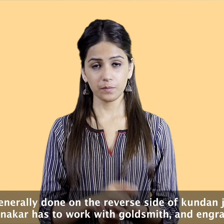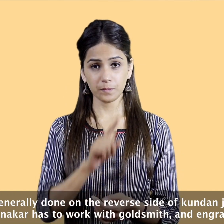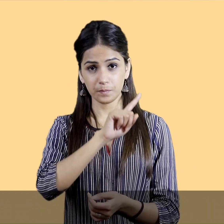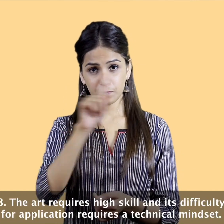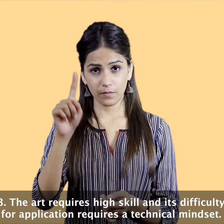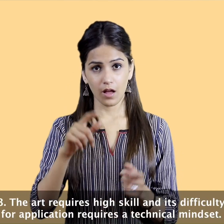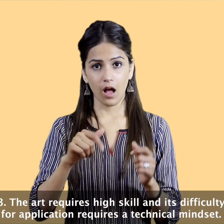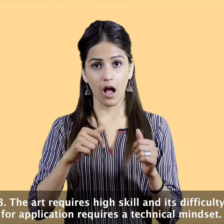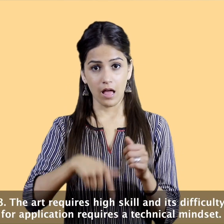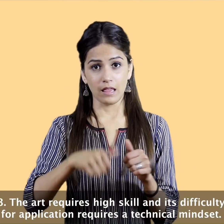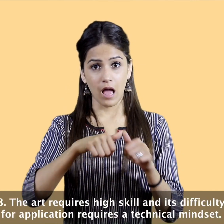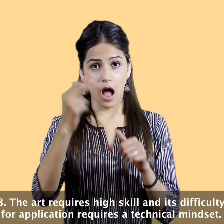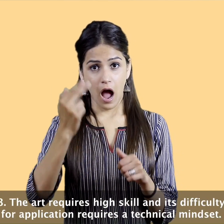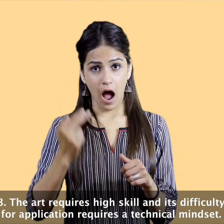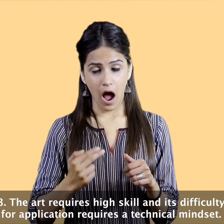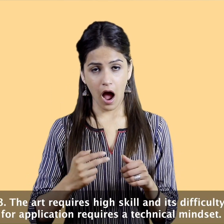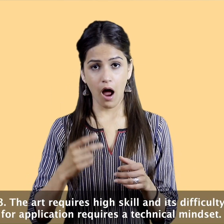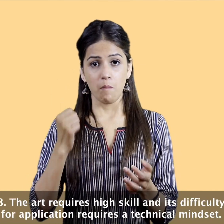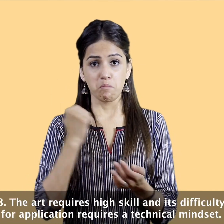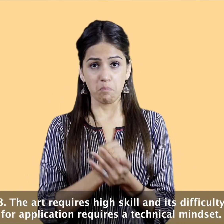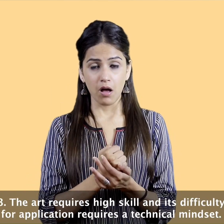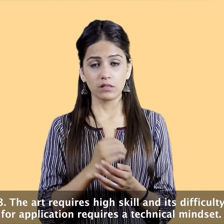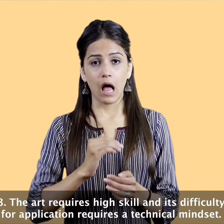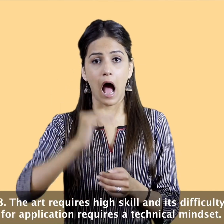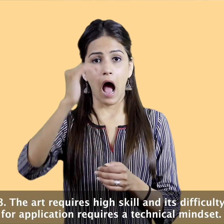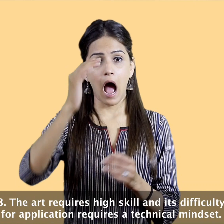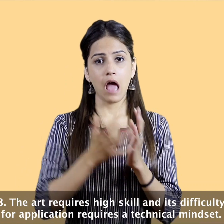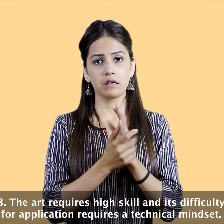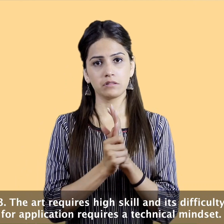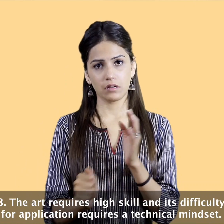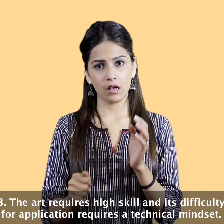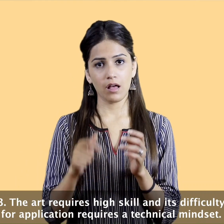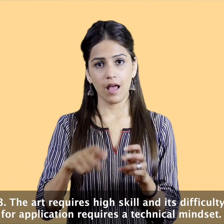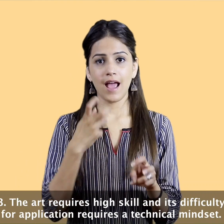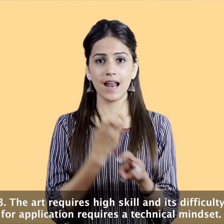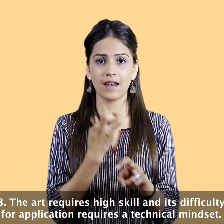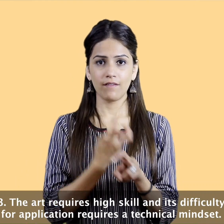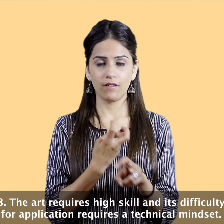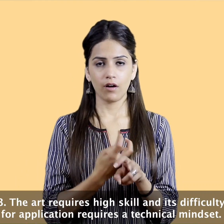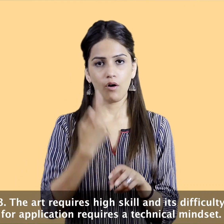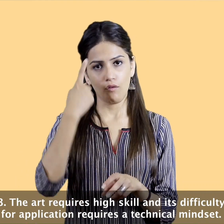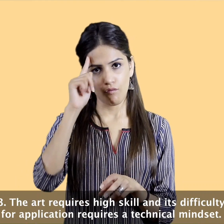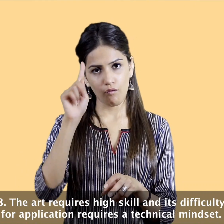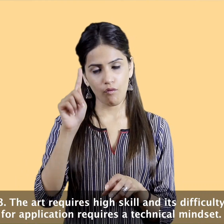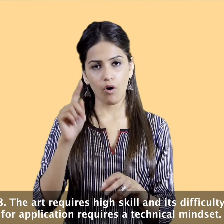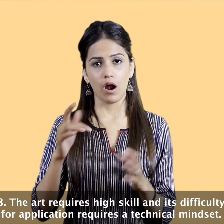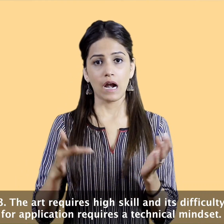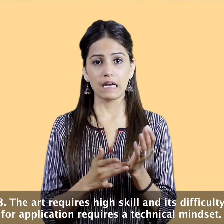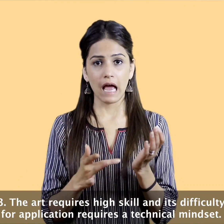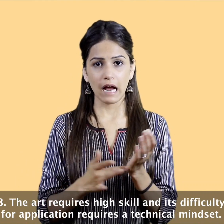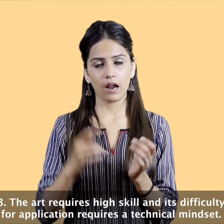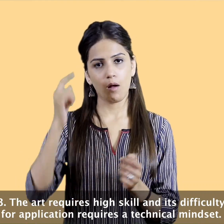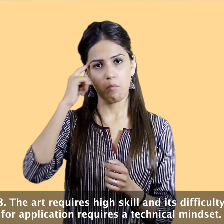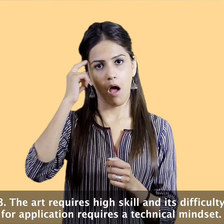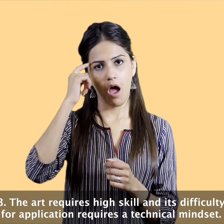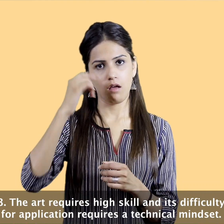The great the art requires high skill and its difficulty for application requires a technical